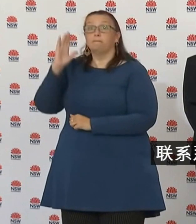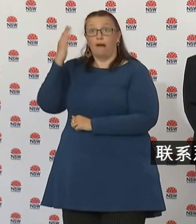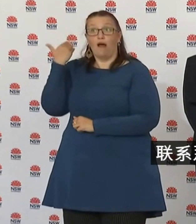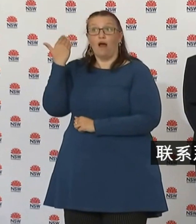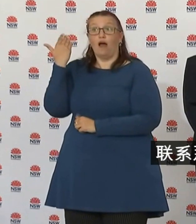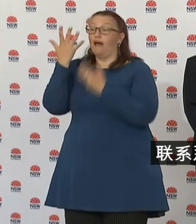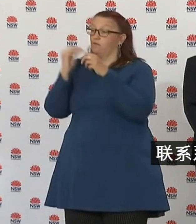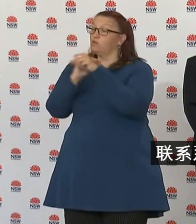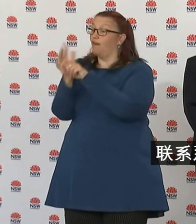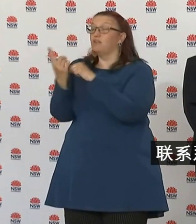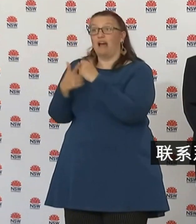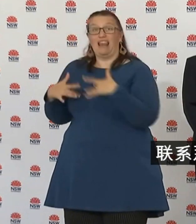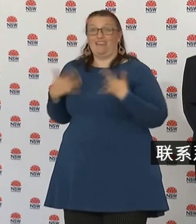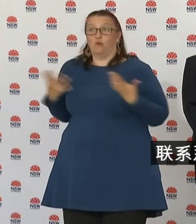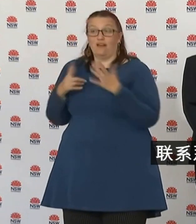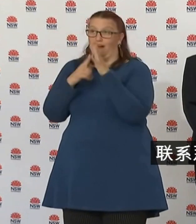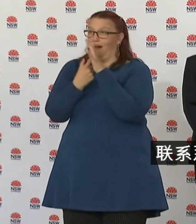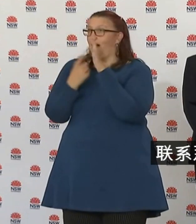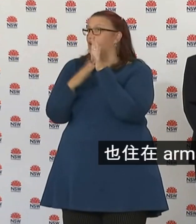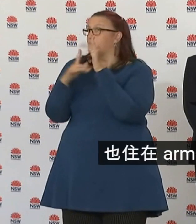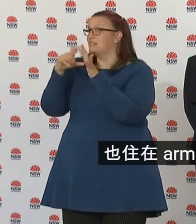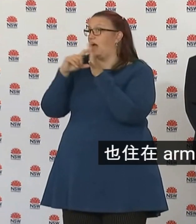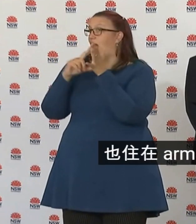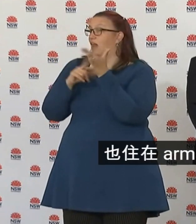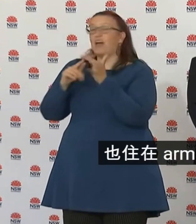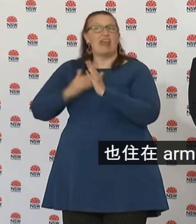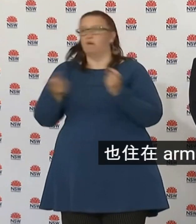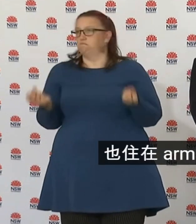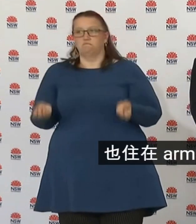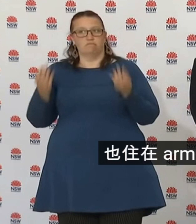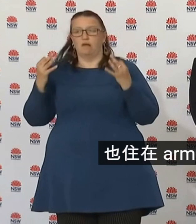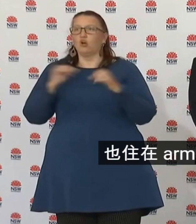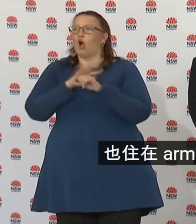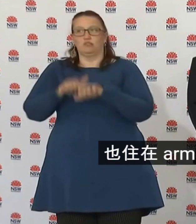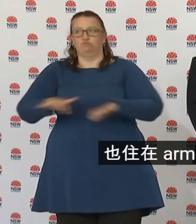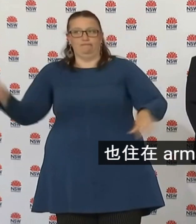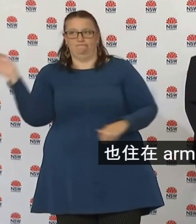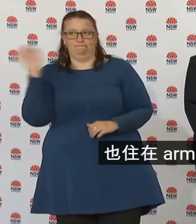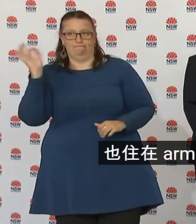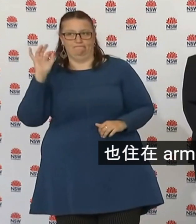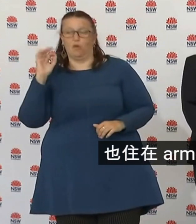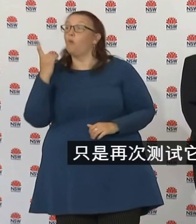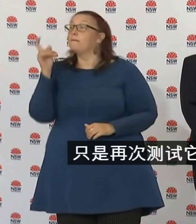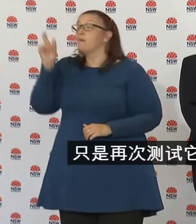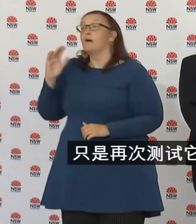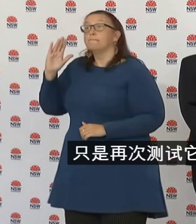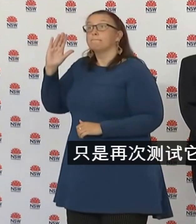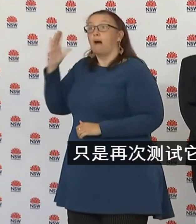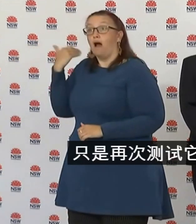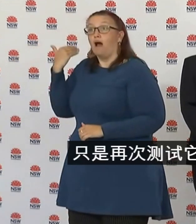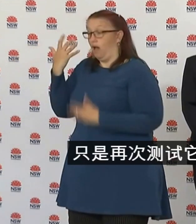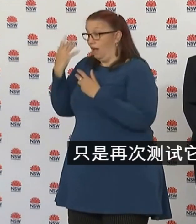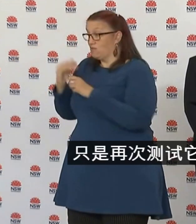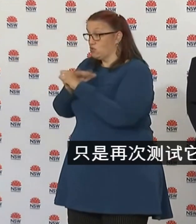contact that was associated, a close contact that is also residing in Armidale, who had previously tested negative, but we're just testing them